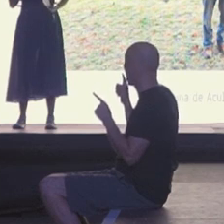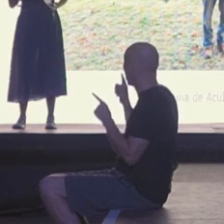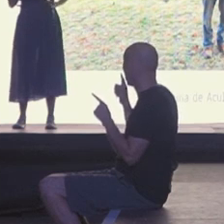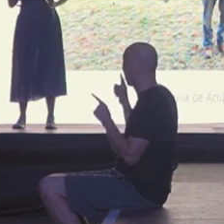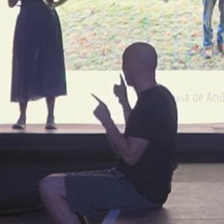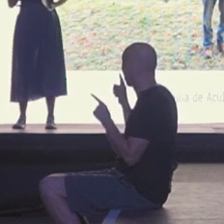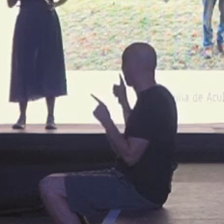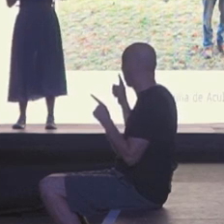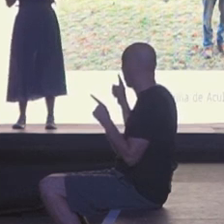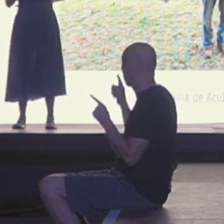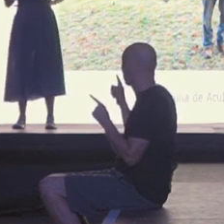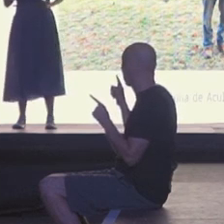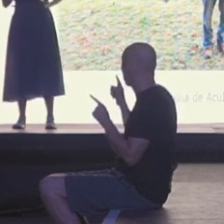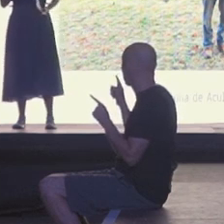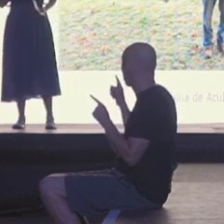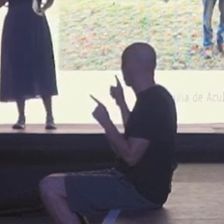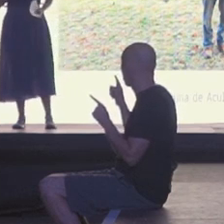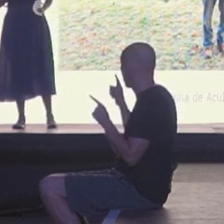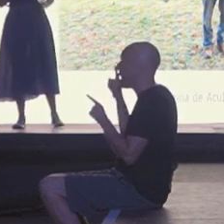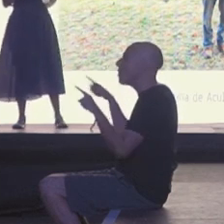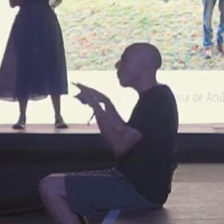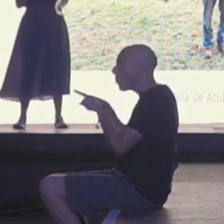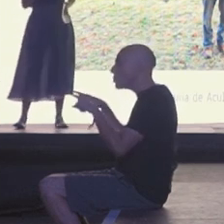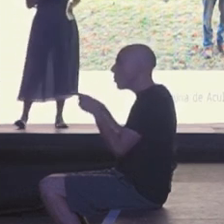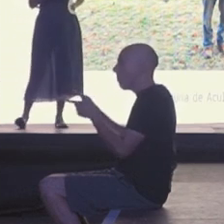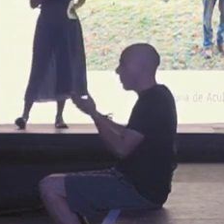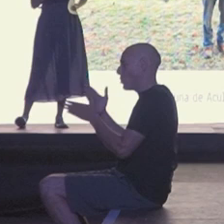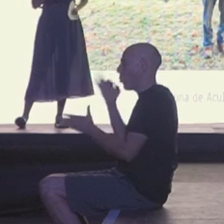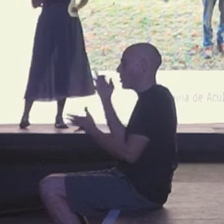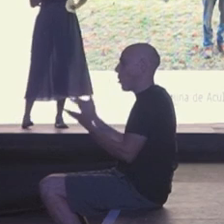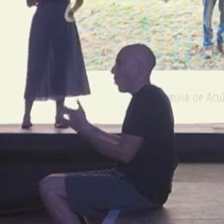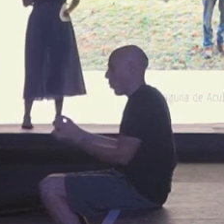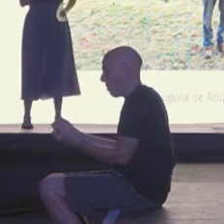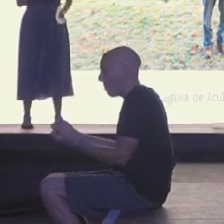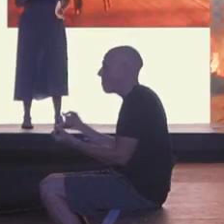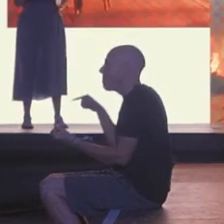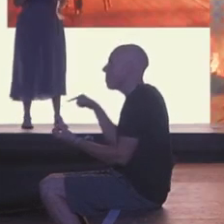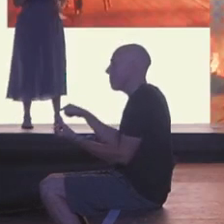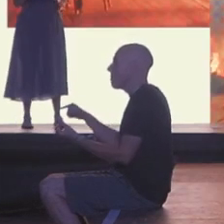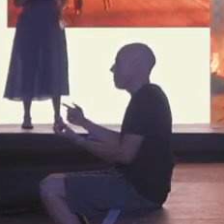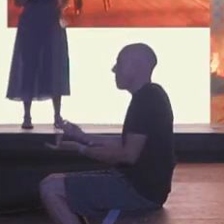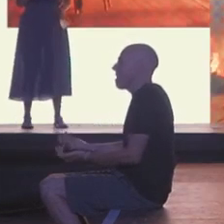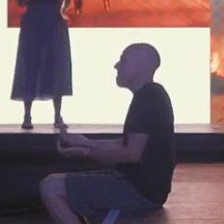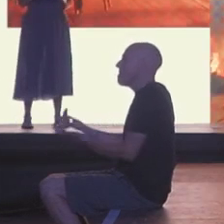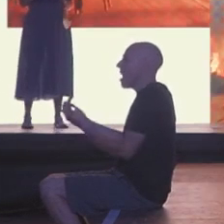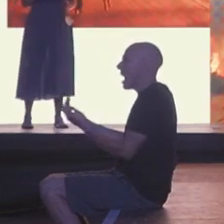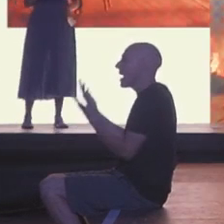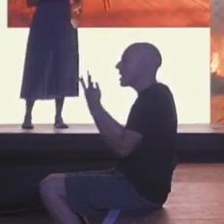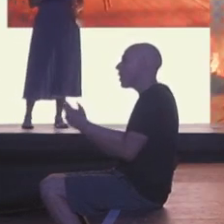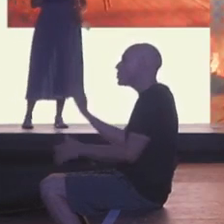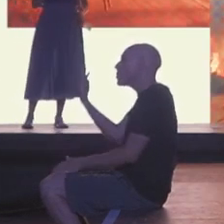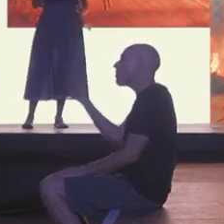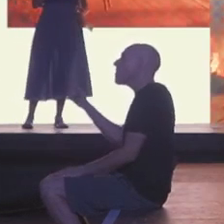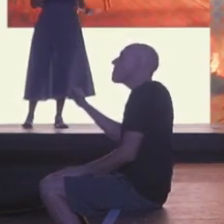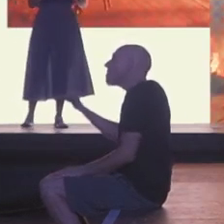which means that we have had raging wildfires that have burnt over 23,000 square miles of